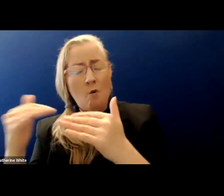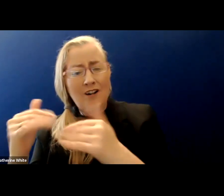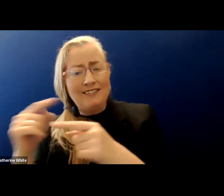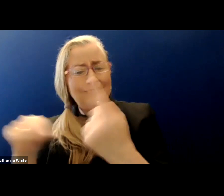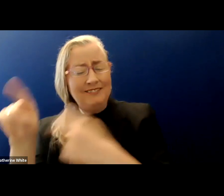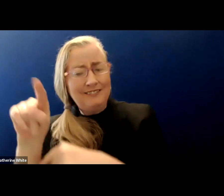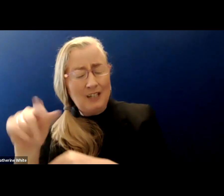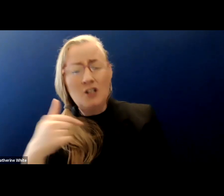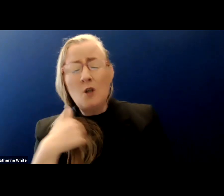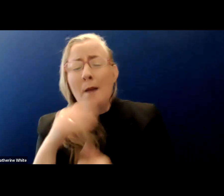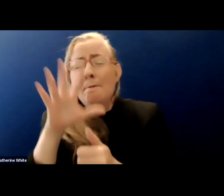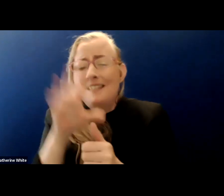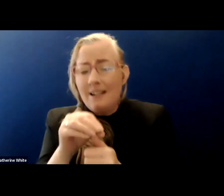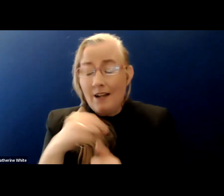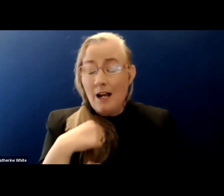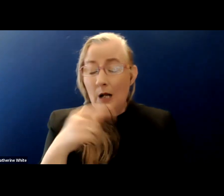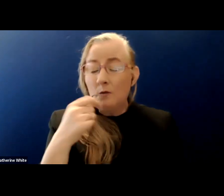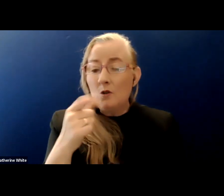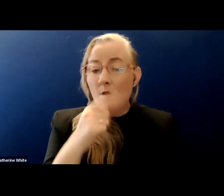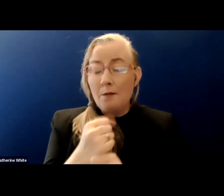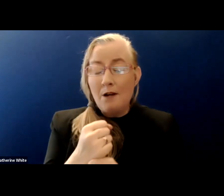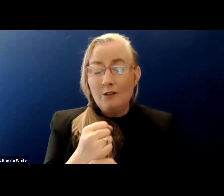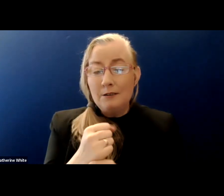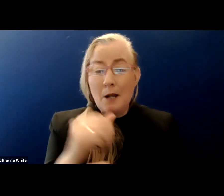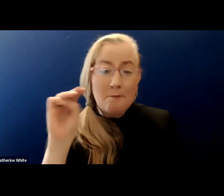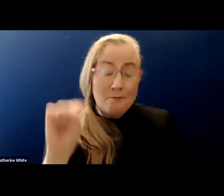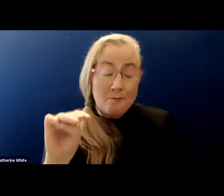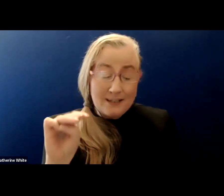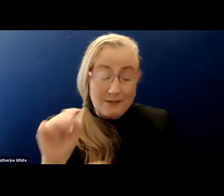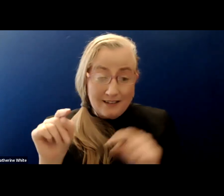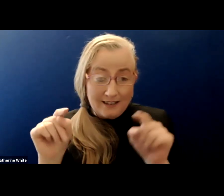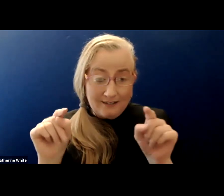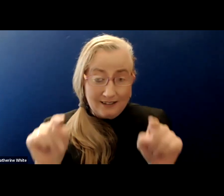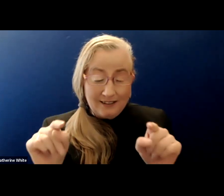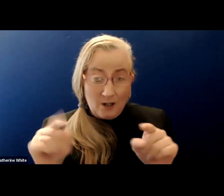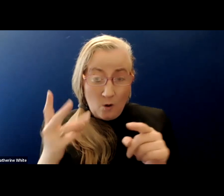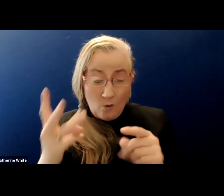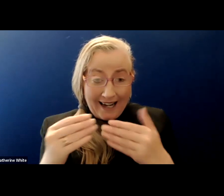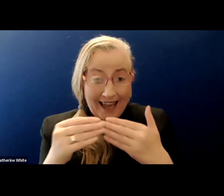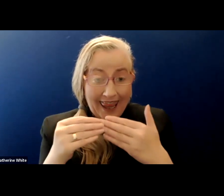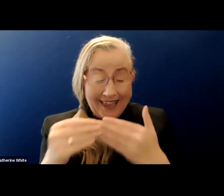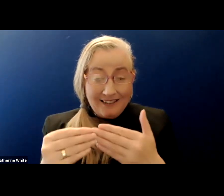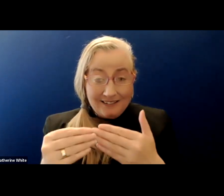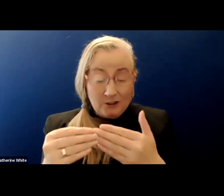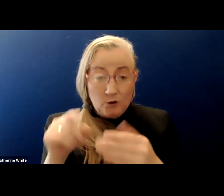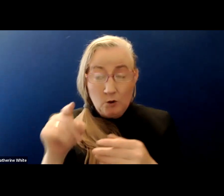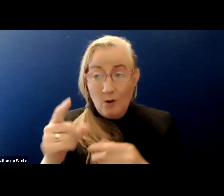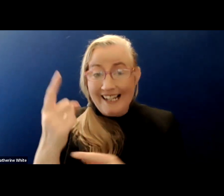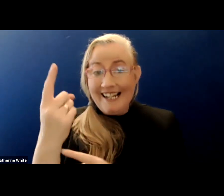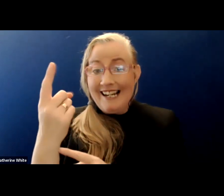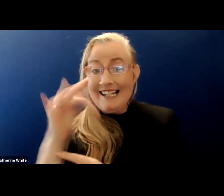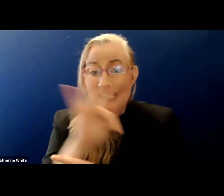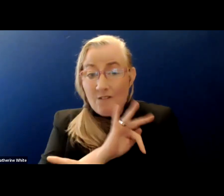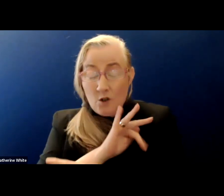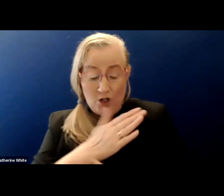particular, I'm thinking of the possibility that this is going to lead to holding individual